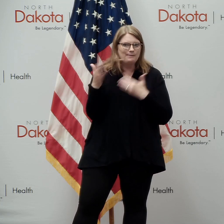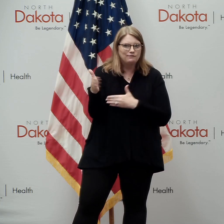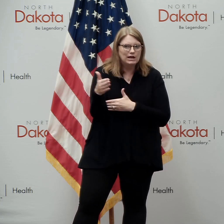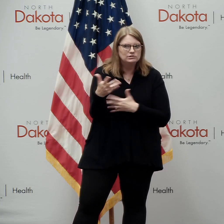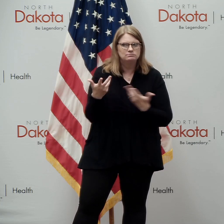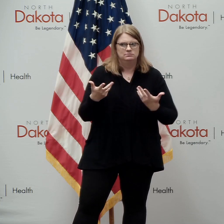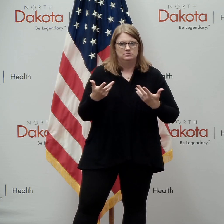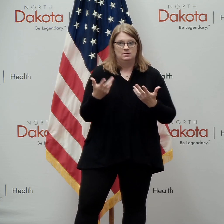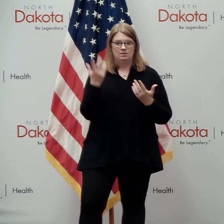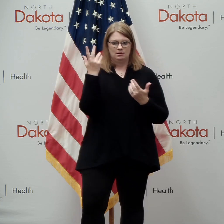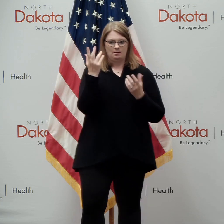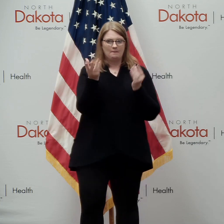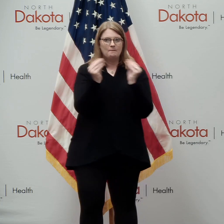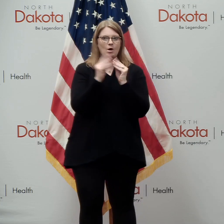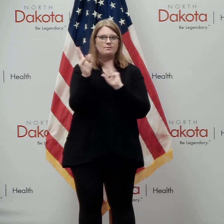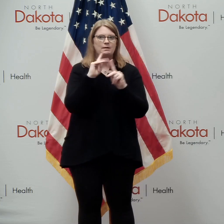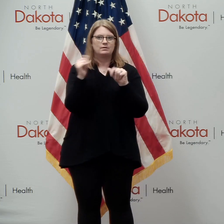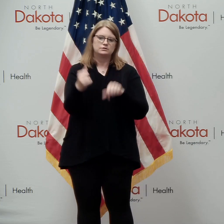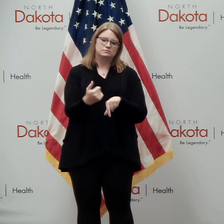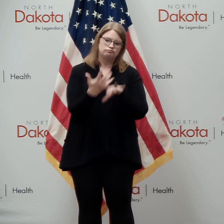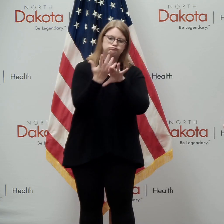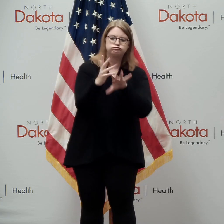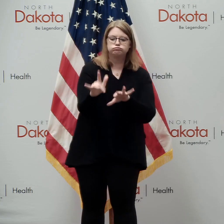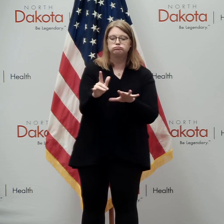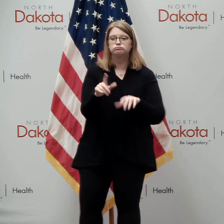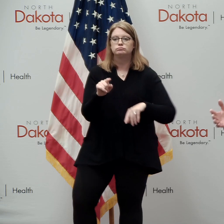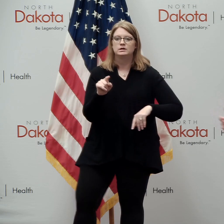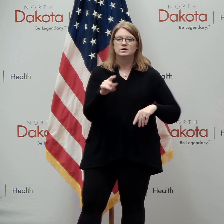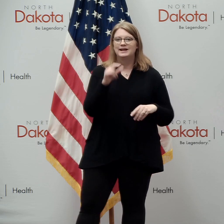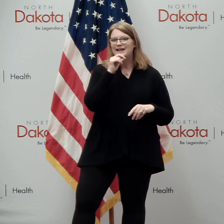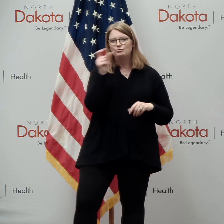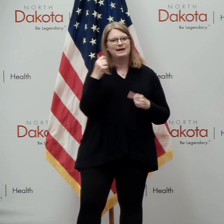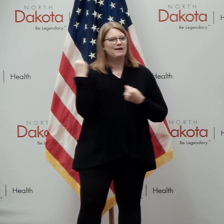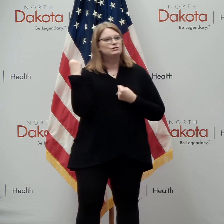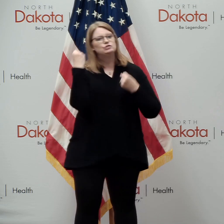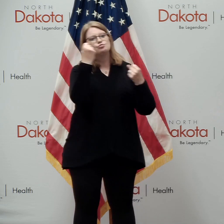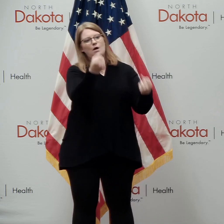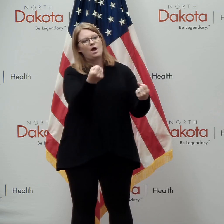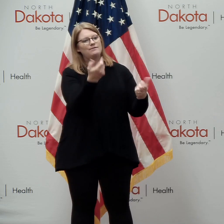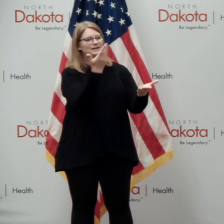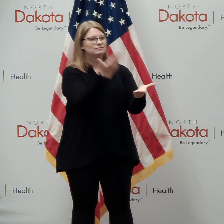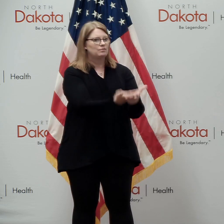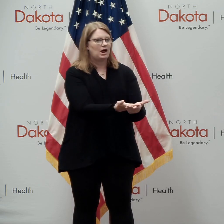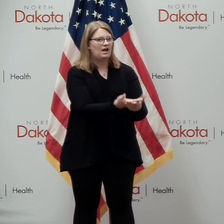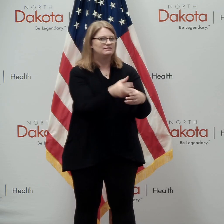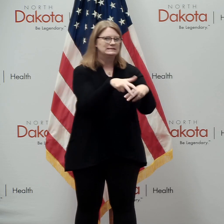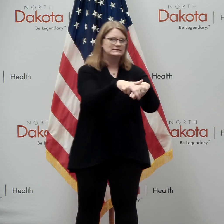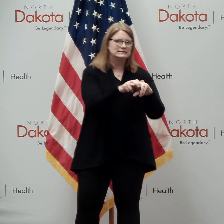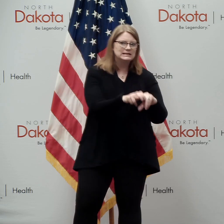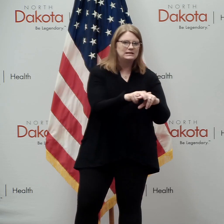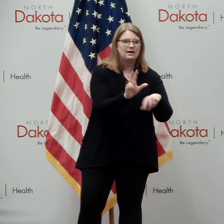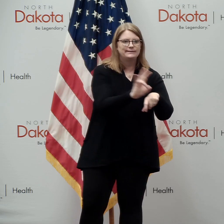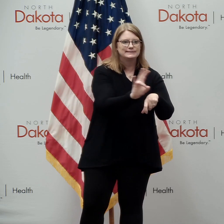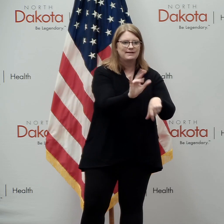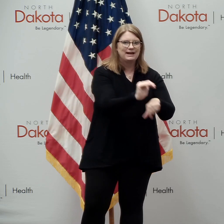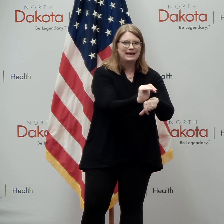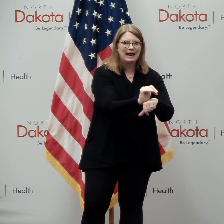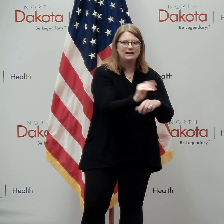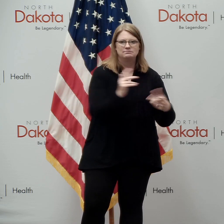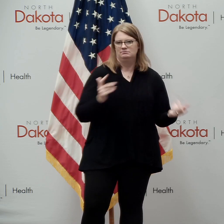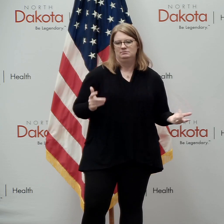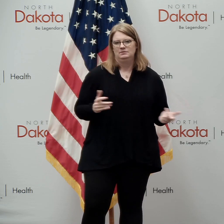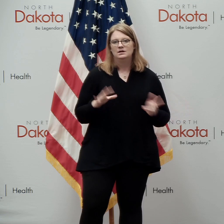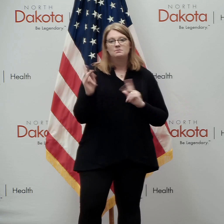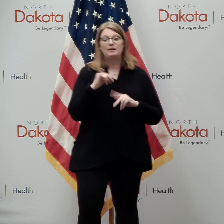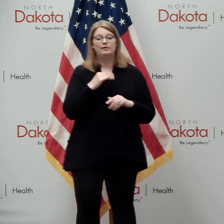because more people were able to attend, versus hey, you got to be in this physical location, drive for an hour and a half, got to be there at 7 o'clock at night. I mean, people were able to